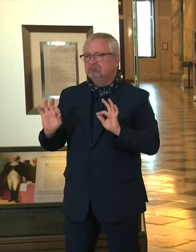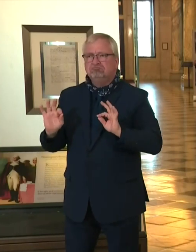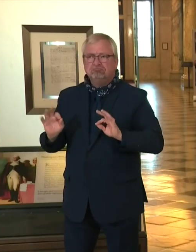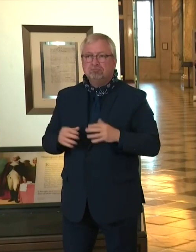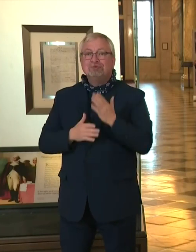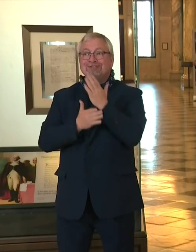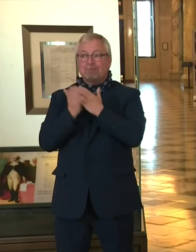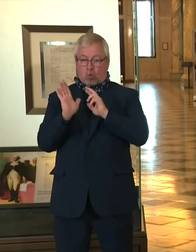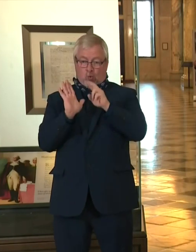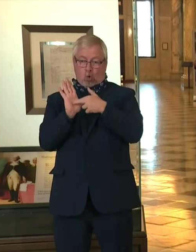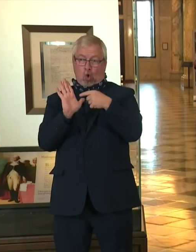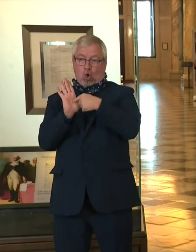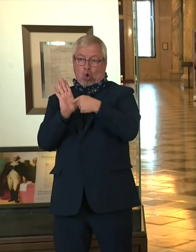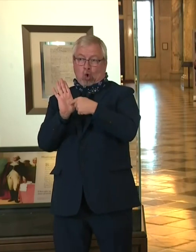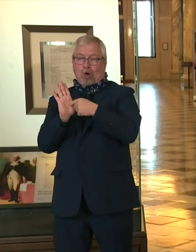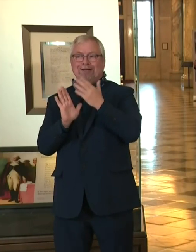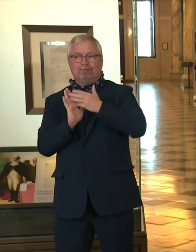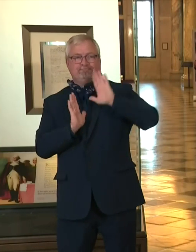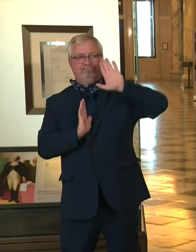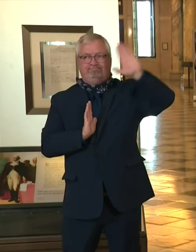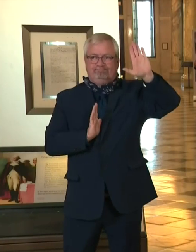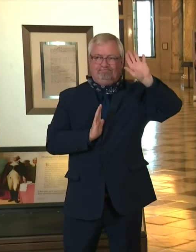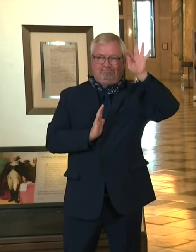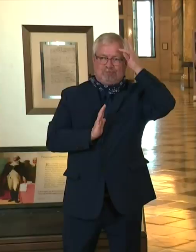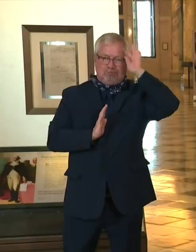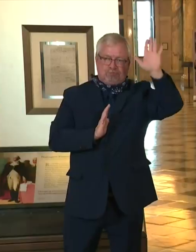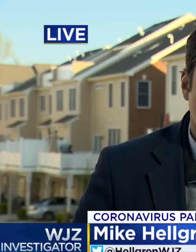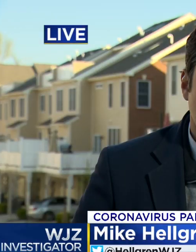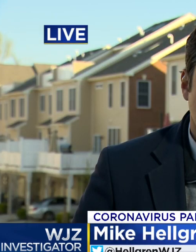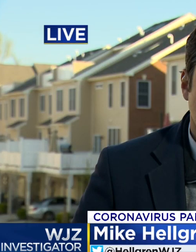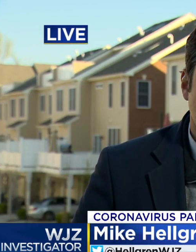play. But I think the governors are going to make their own decisions.